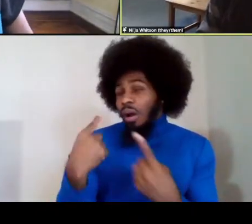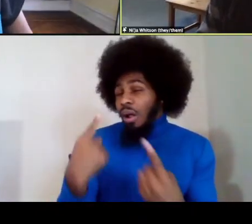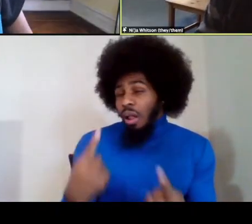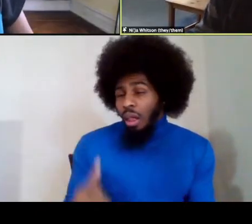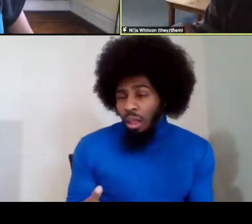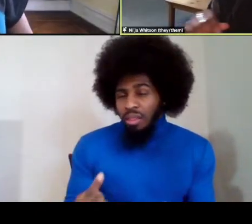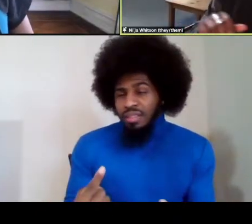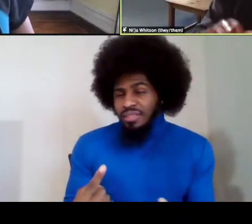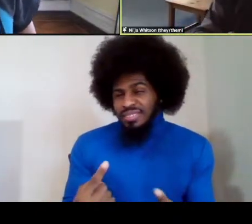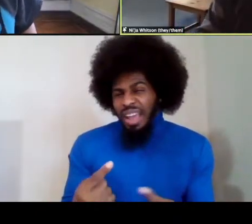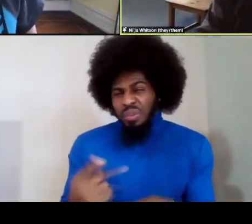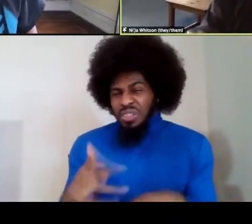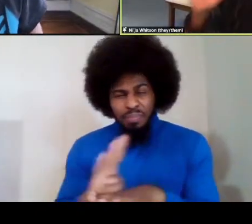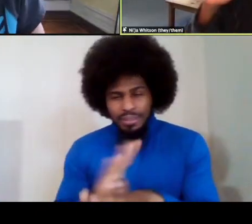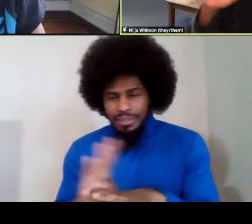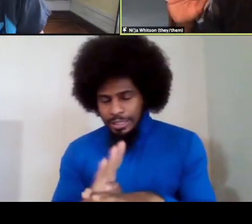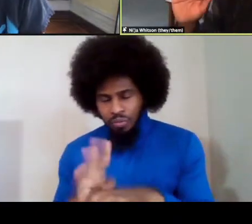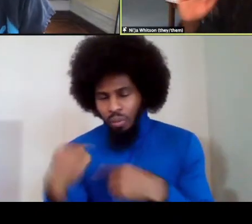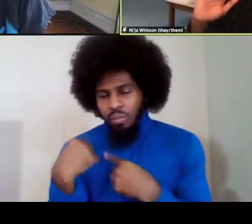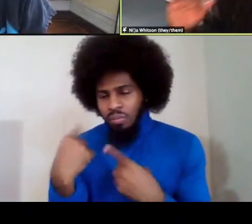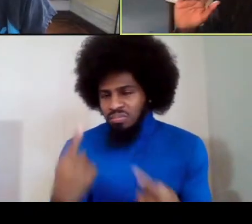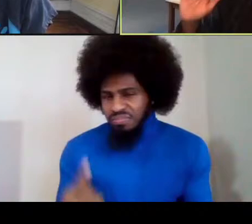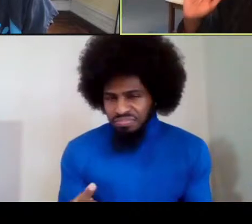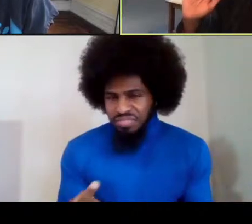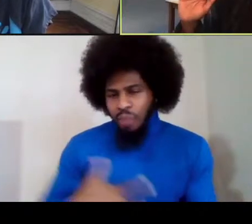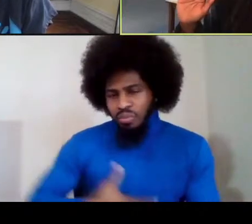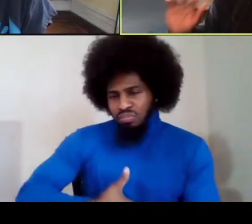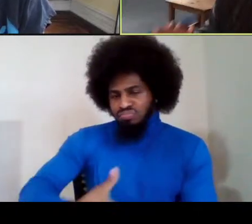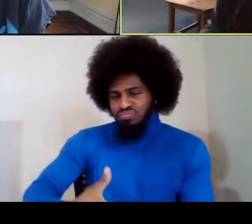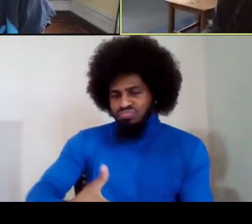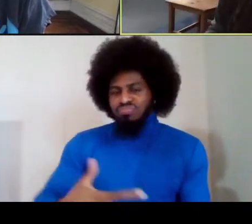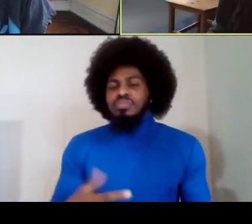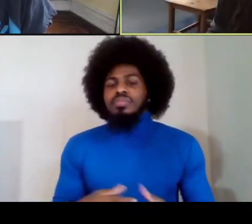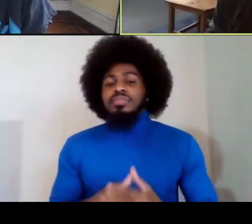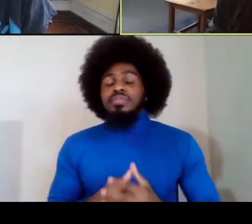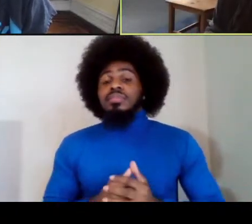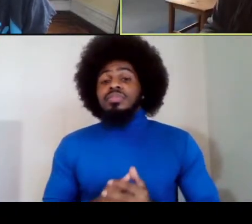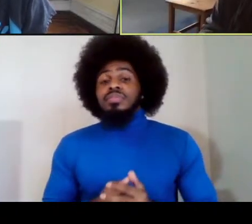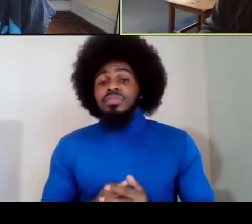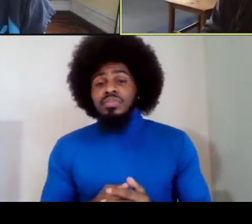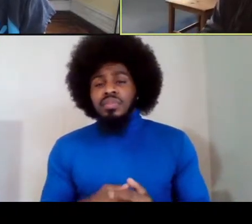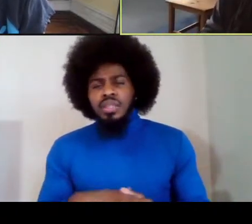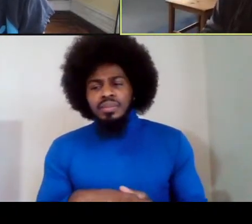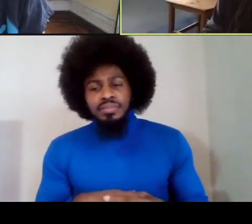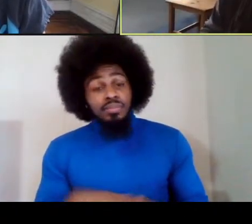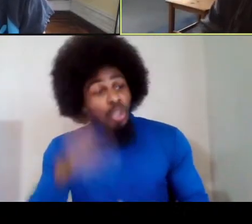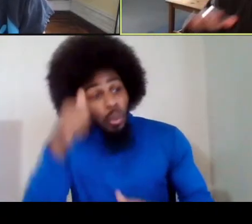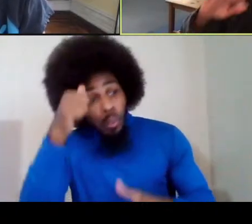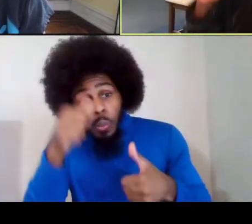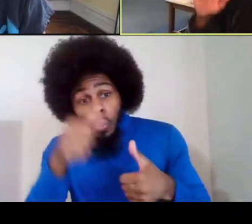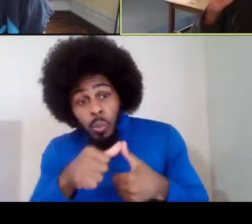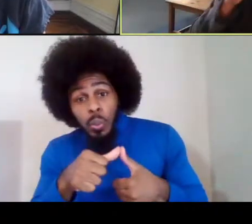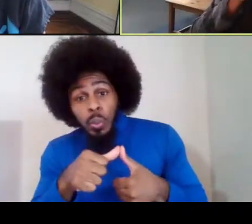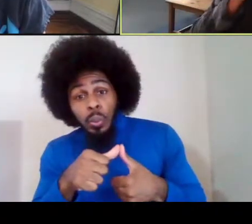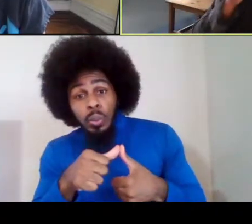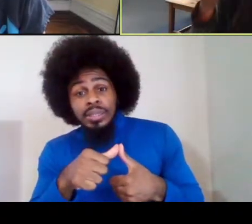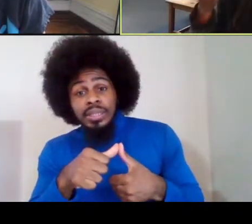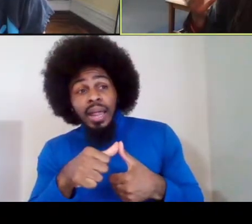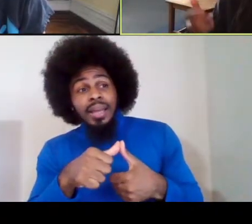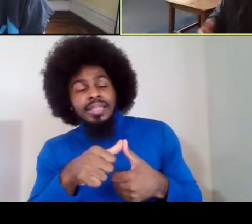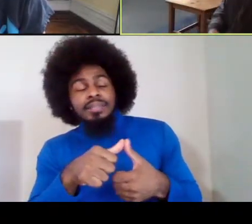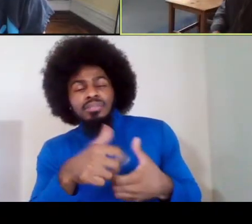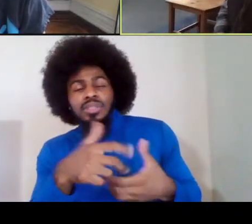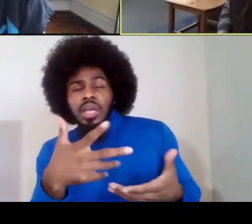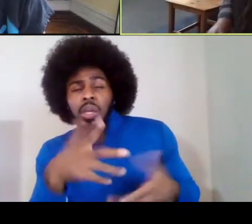a lot on the socials about needing to like have space and pause, that, you know, all kinds of course have